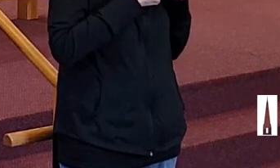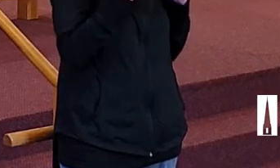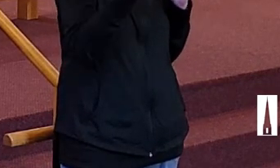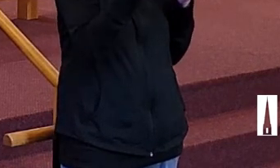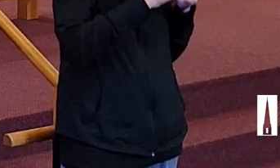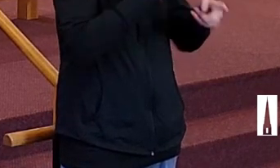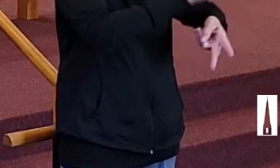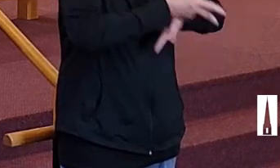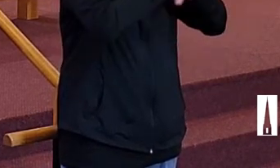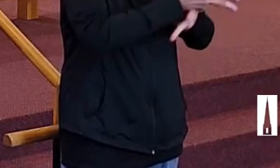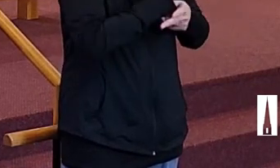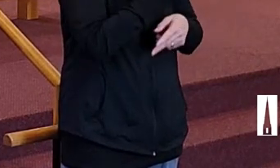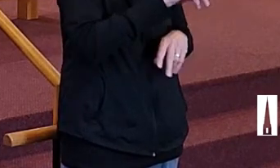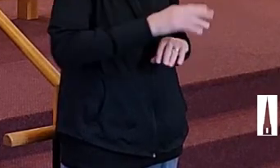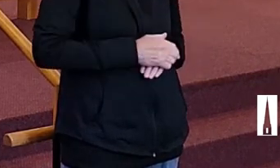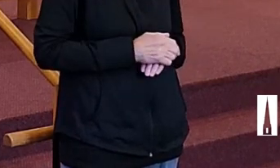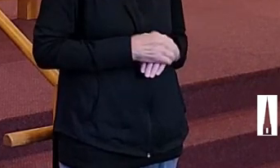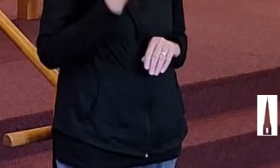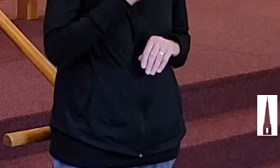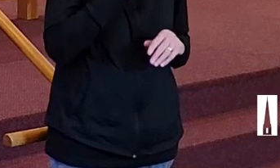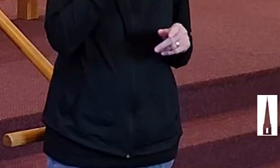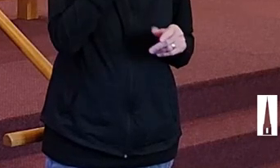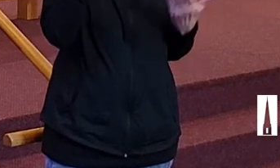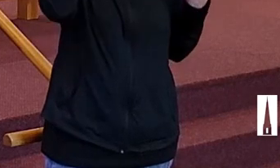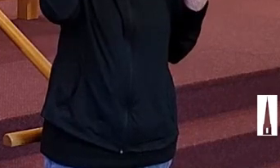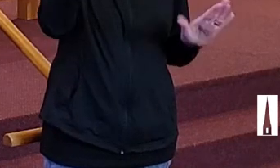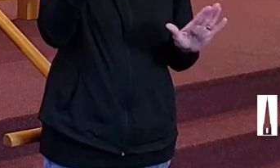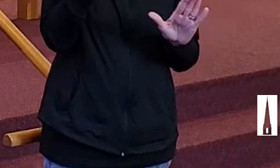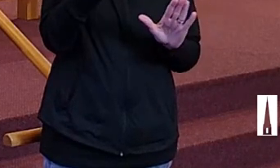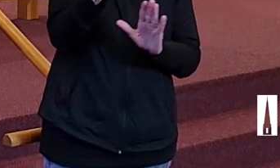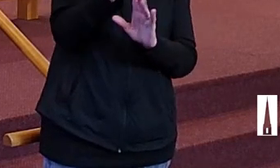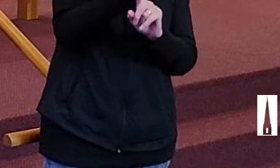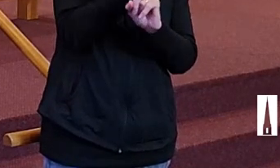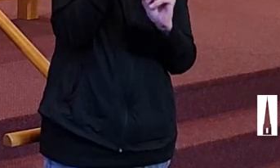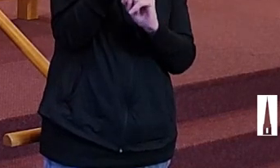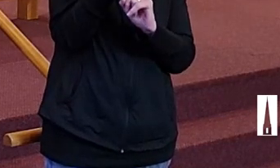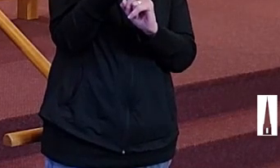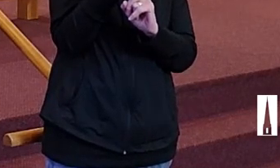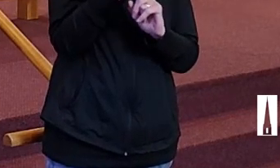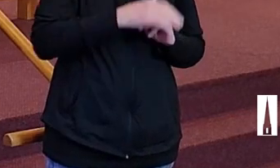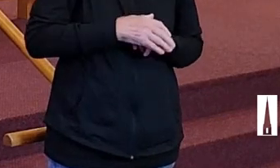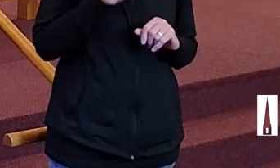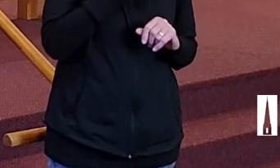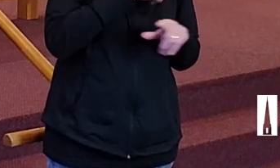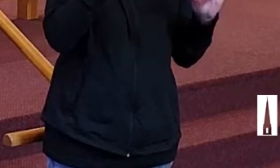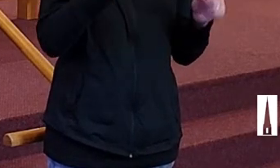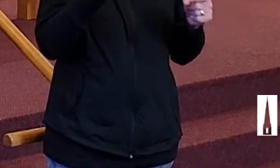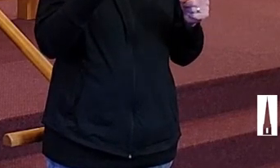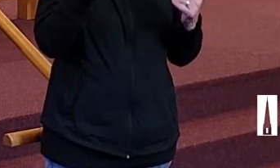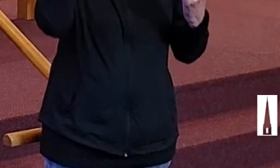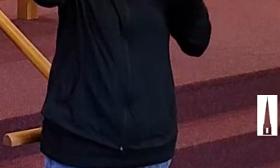We really have no idea of the circumstances behind her situation, so all we can do is speculate.